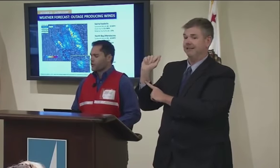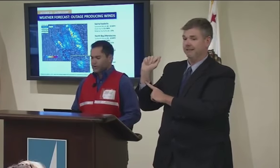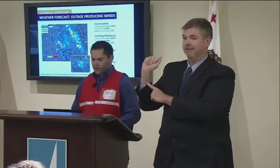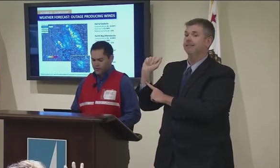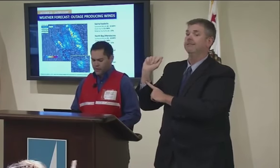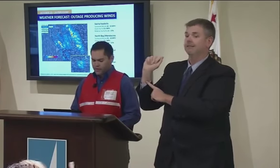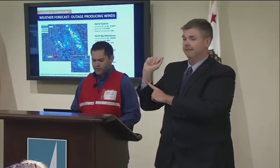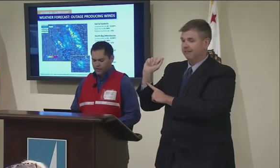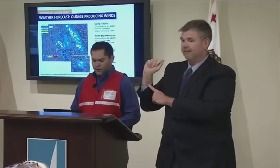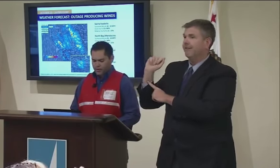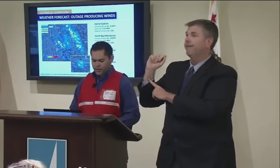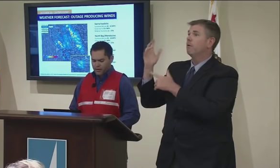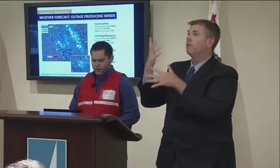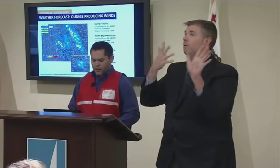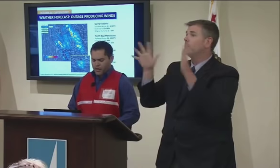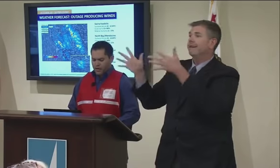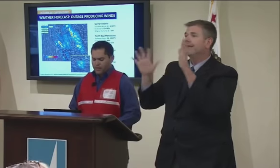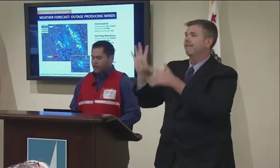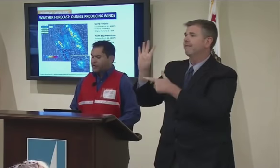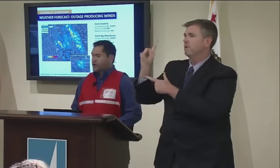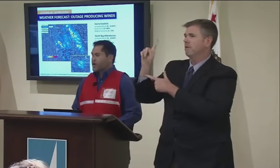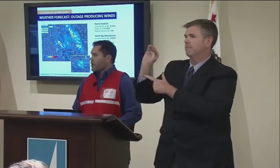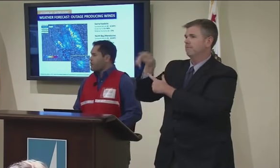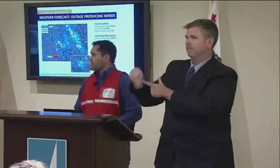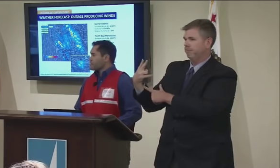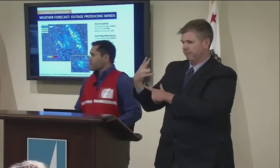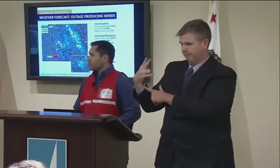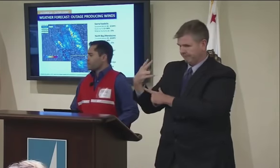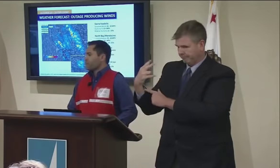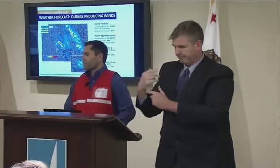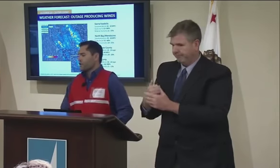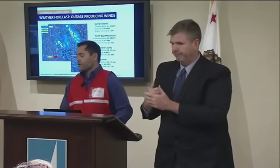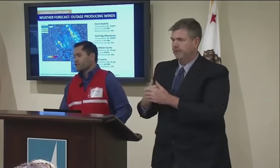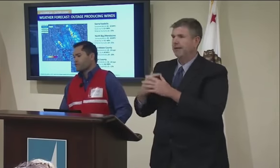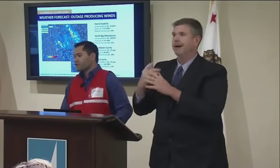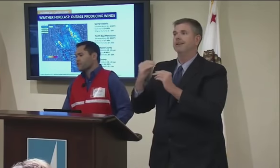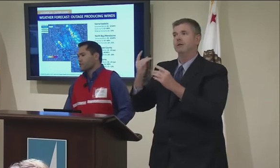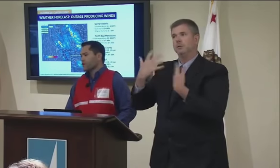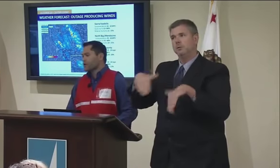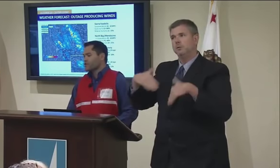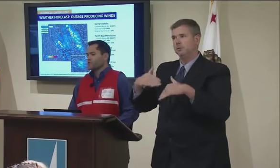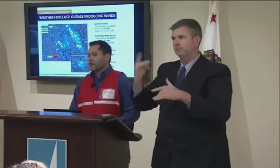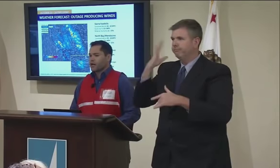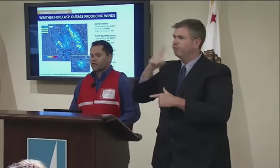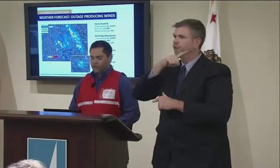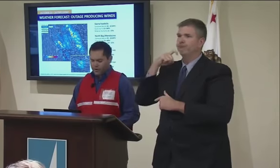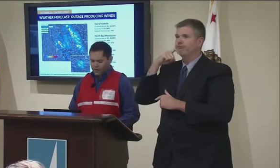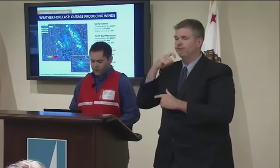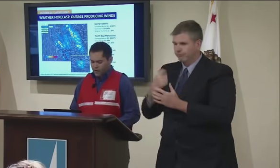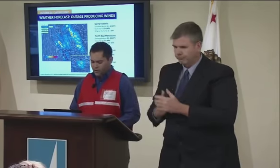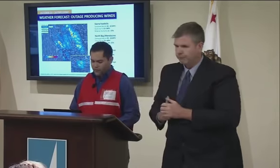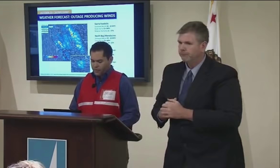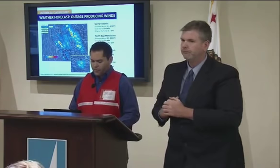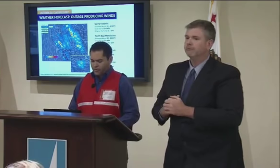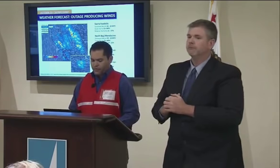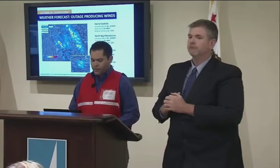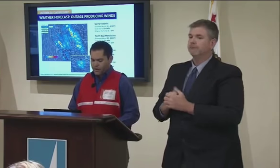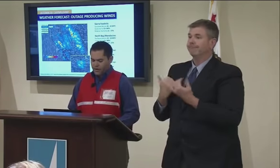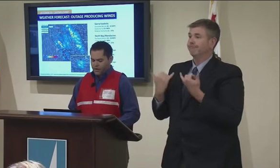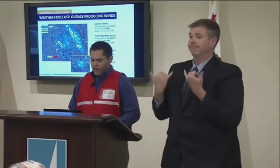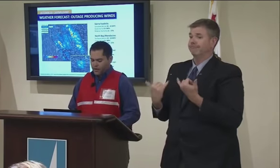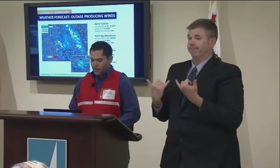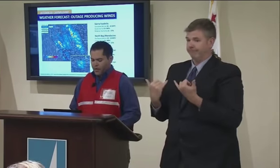with really low relative humidity. A very dry air mass is also filtering into California from the